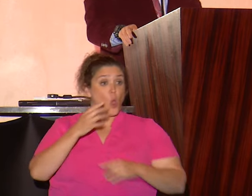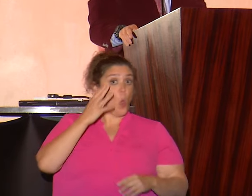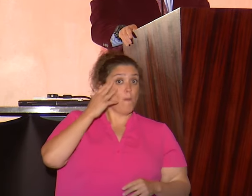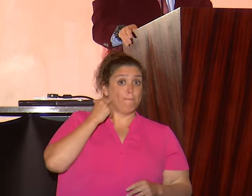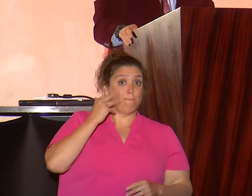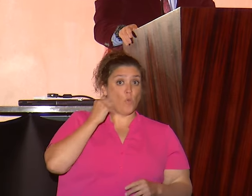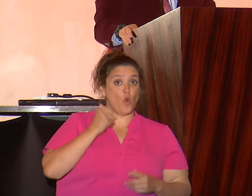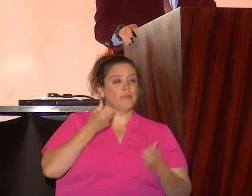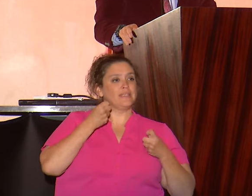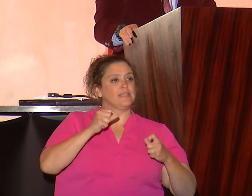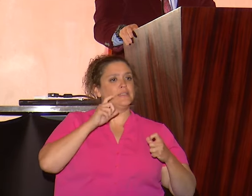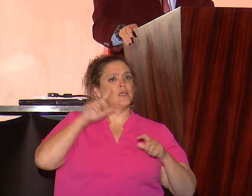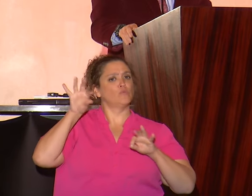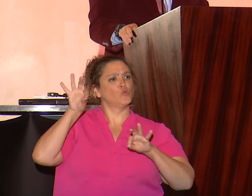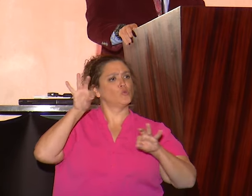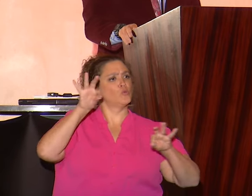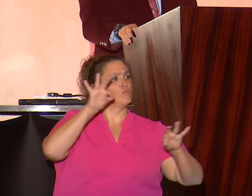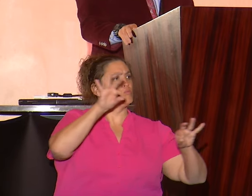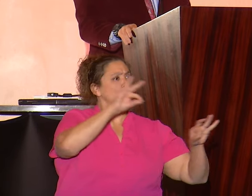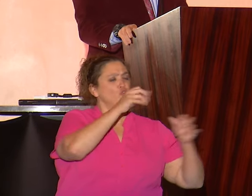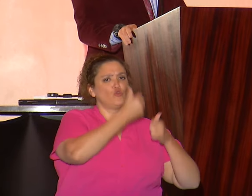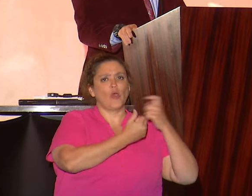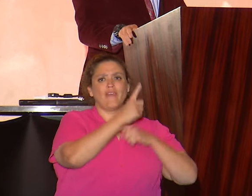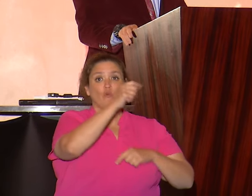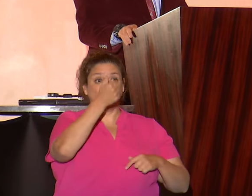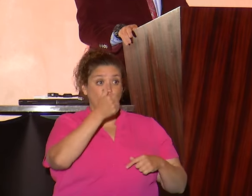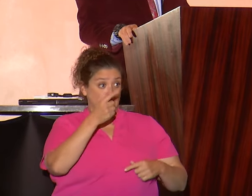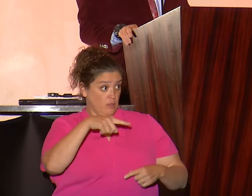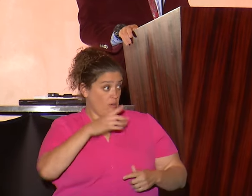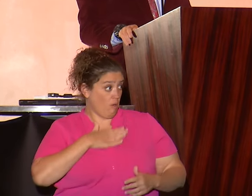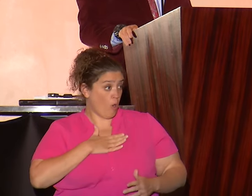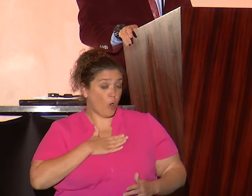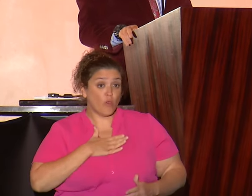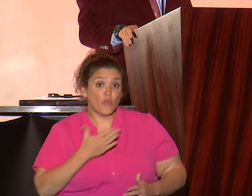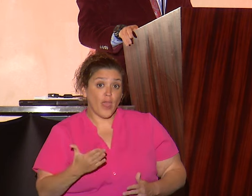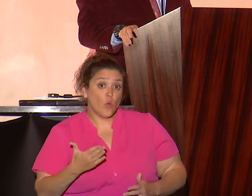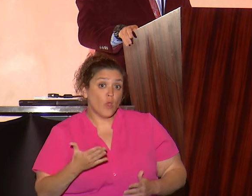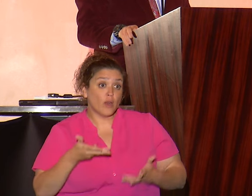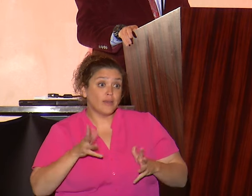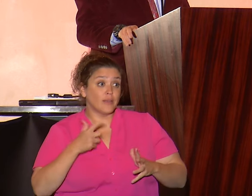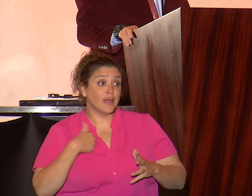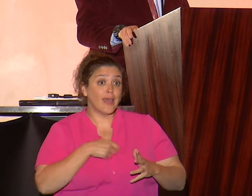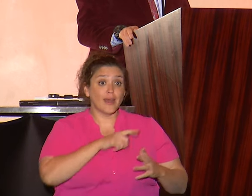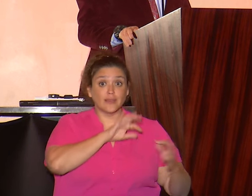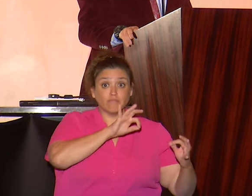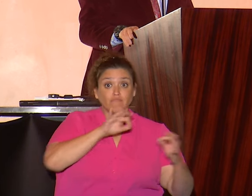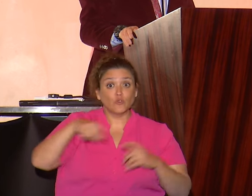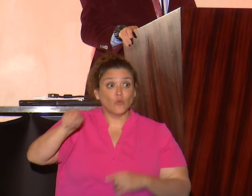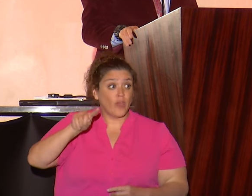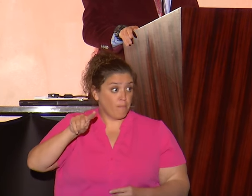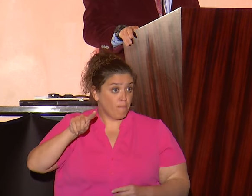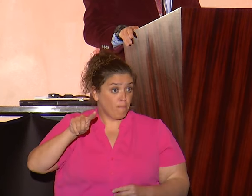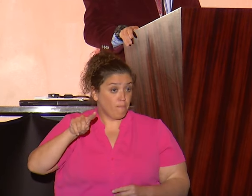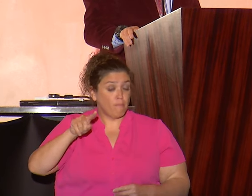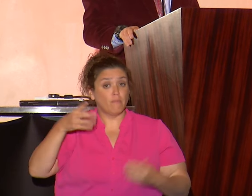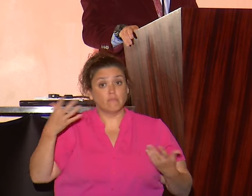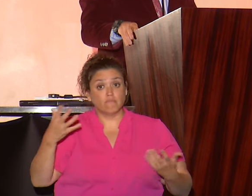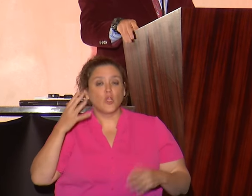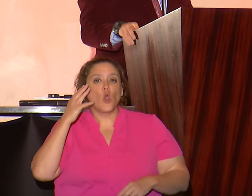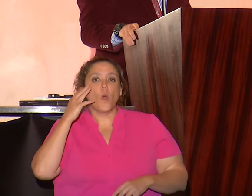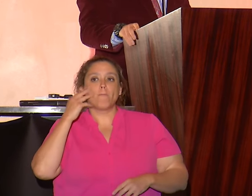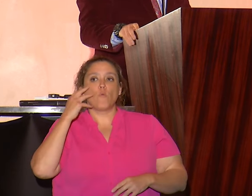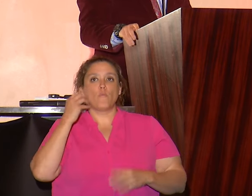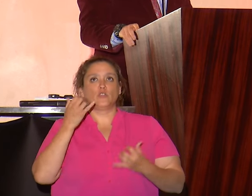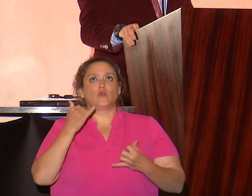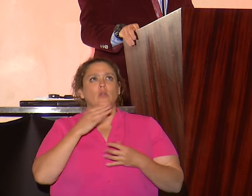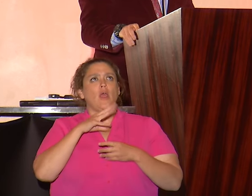witness to everyone else. Let's see if they are willing to be on the receiving end of our pitch. Mormons are now into